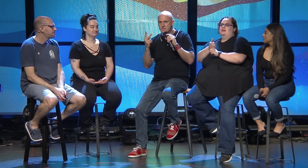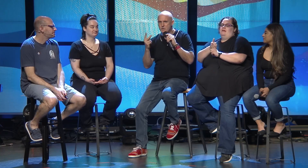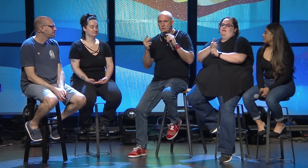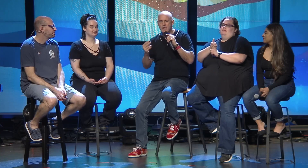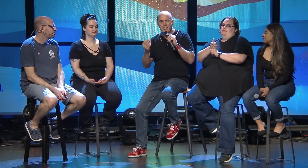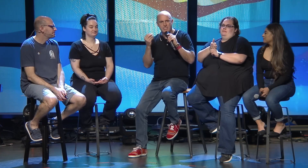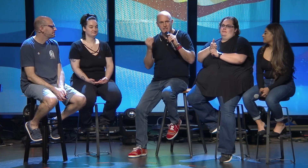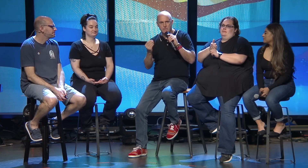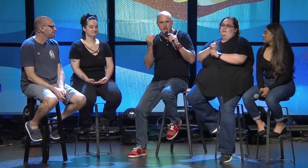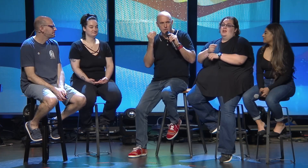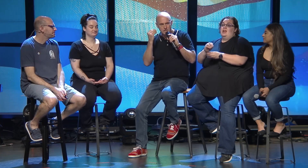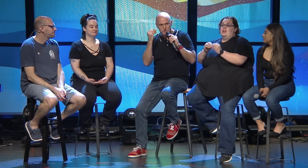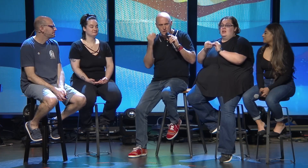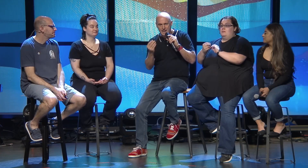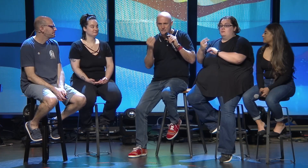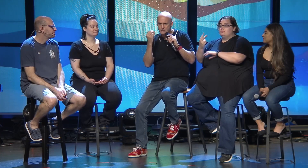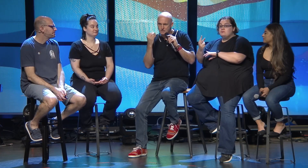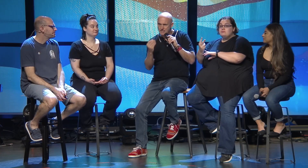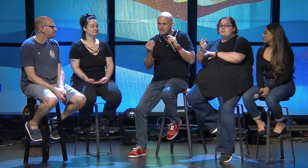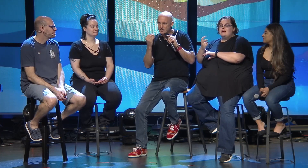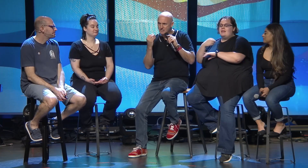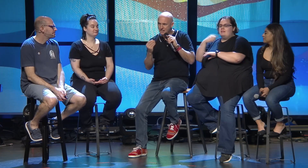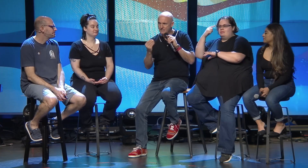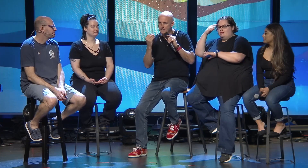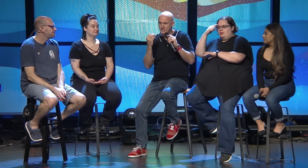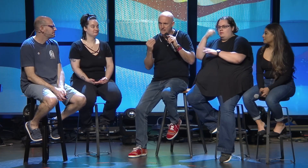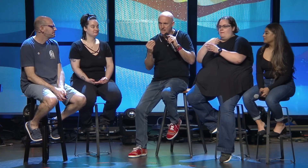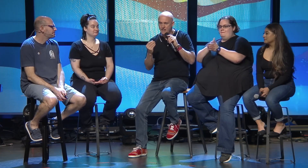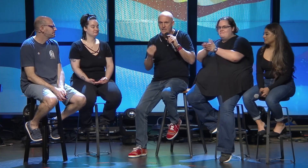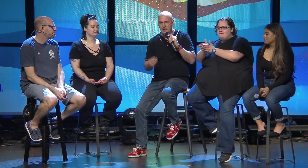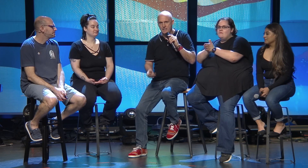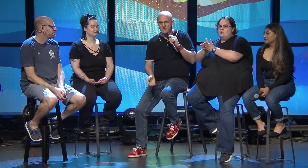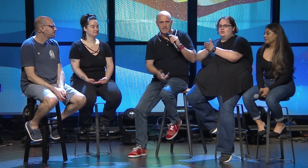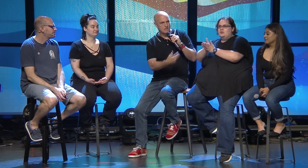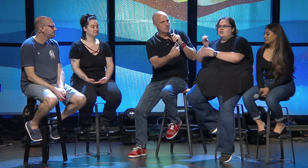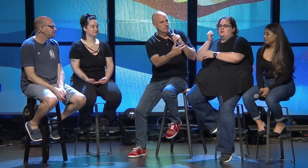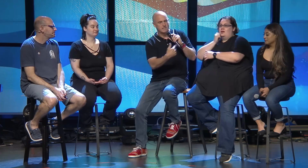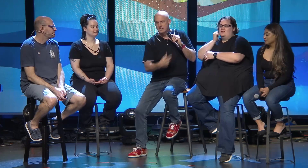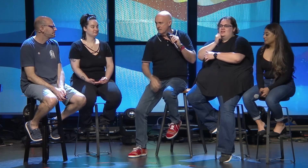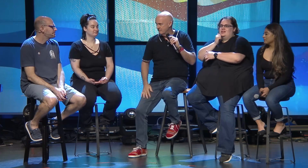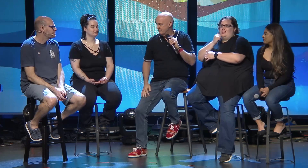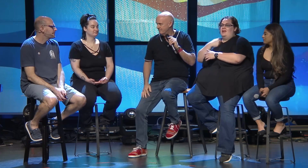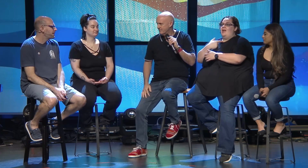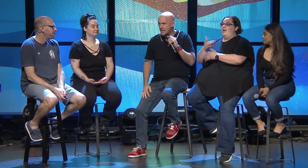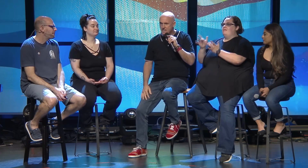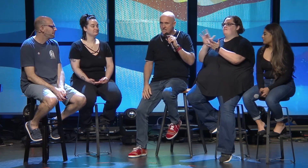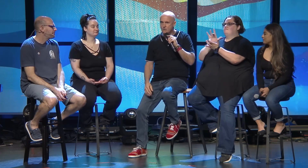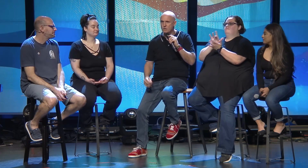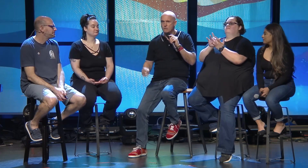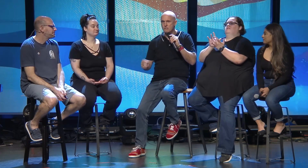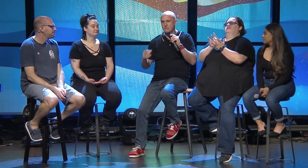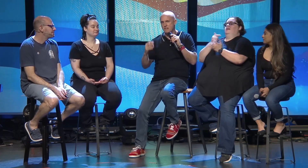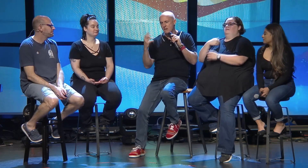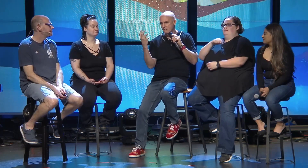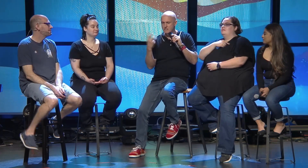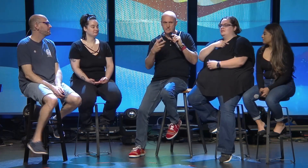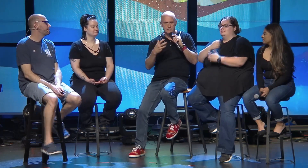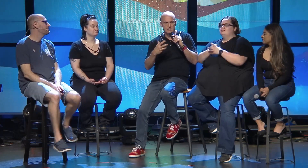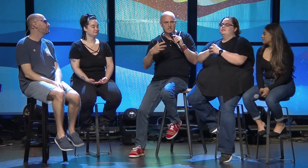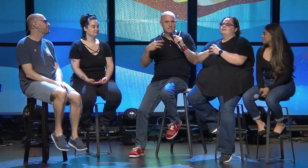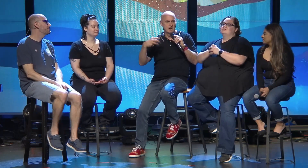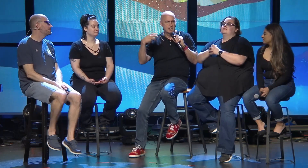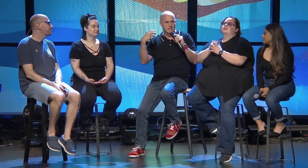And number 2, think about what drives you each and every day. And then get a hold of us. Yeah. Get a hold of all